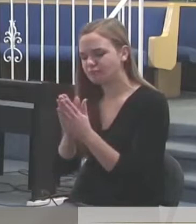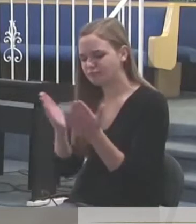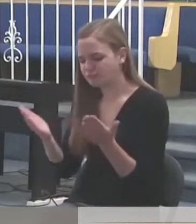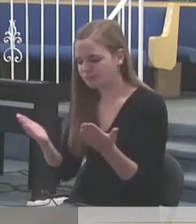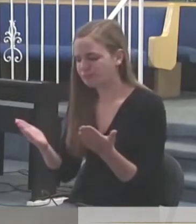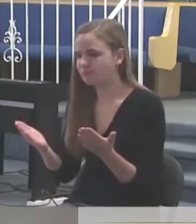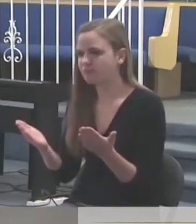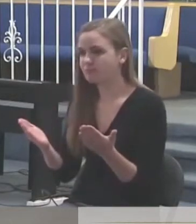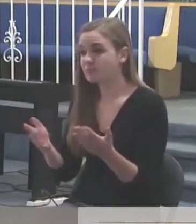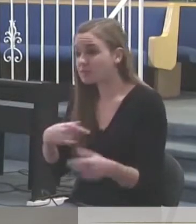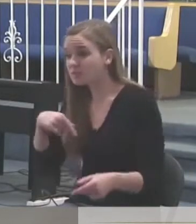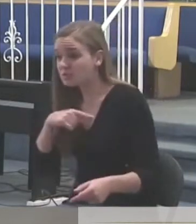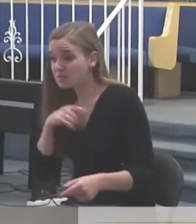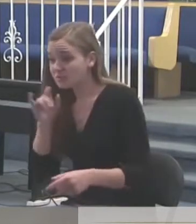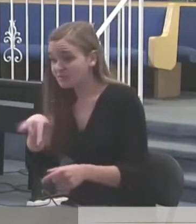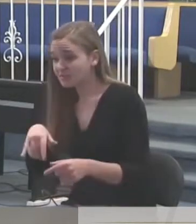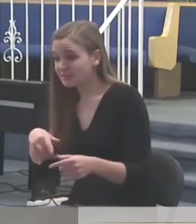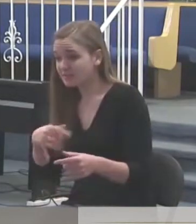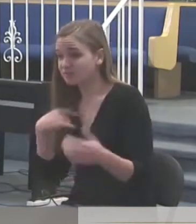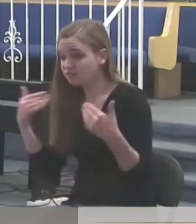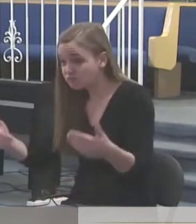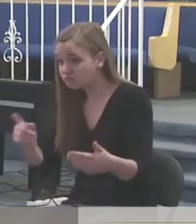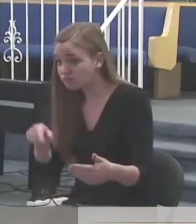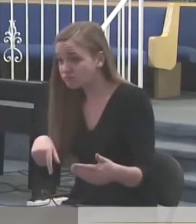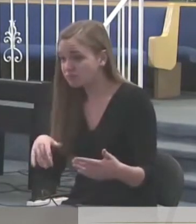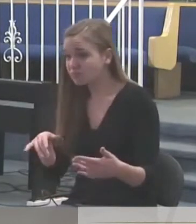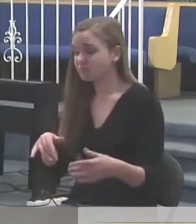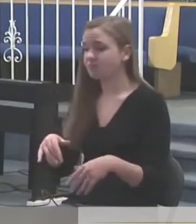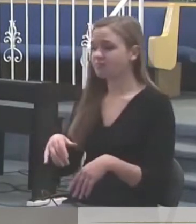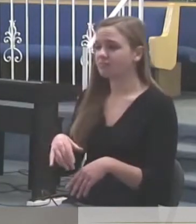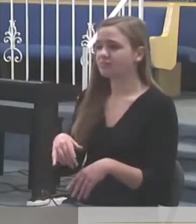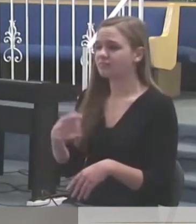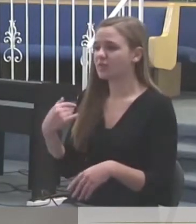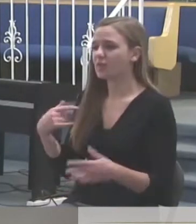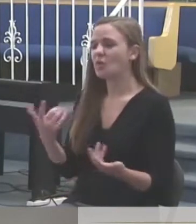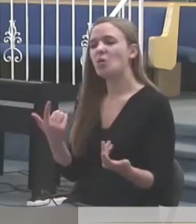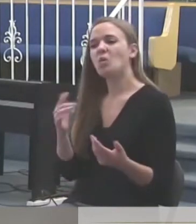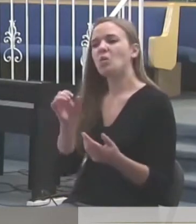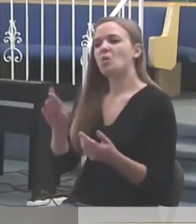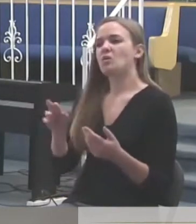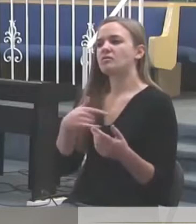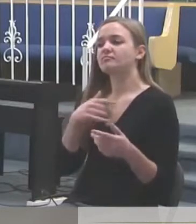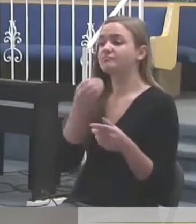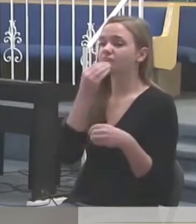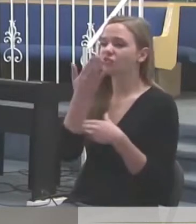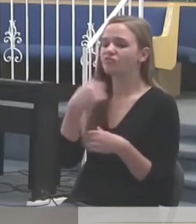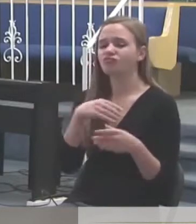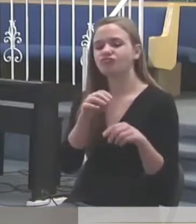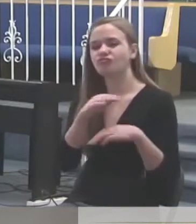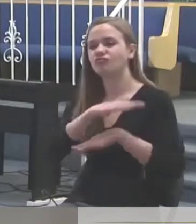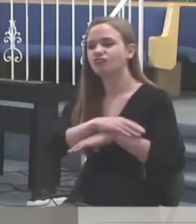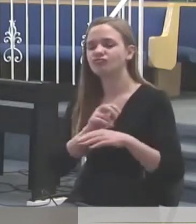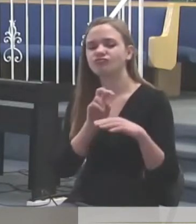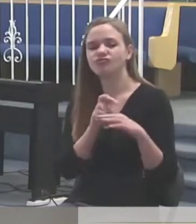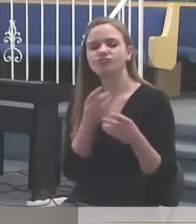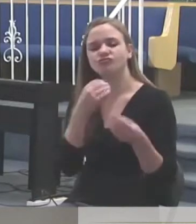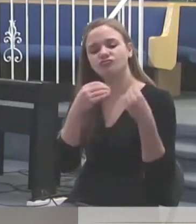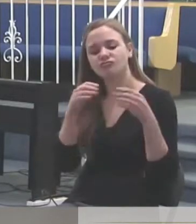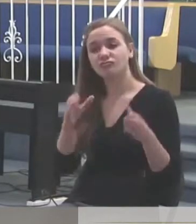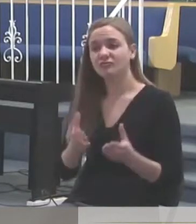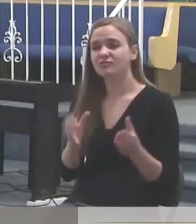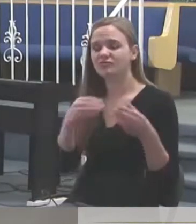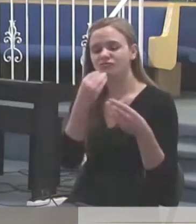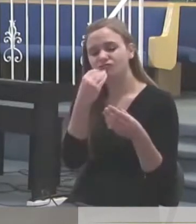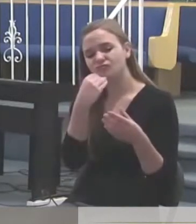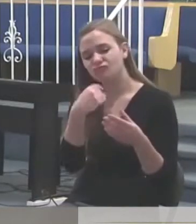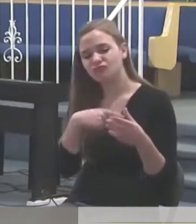up. Do we do that when we read our Bible? Or is it one of those kind of things where we're sitting at the breakfast table eating our cereal? We reach over